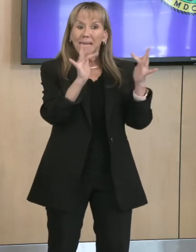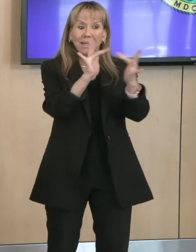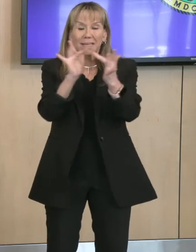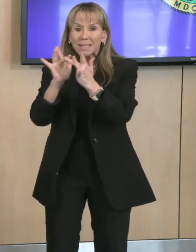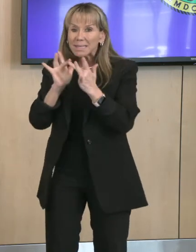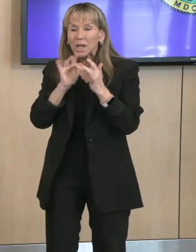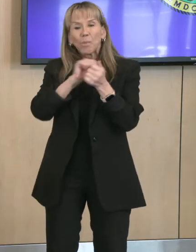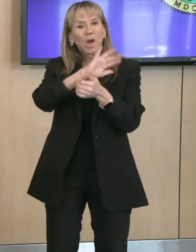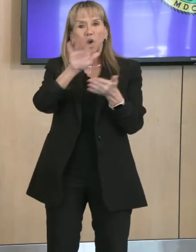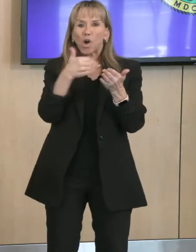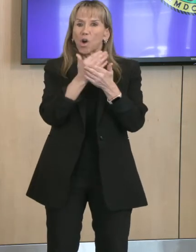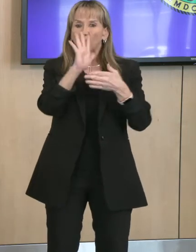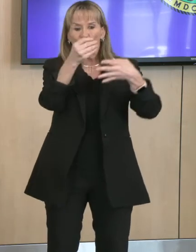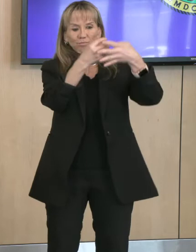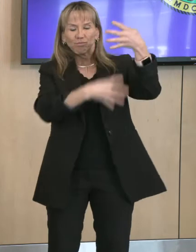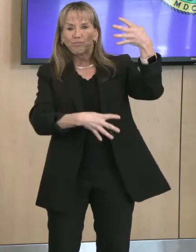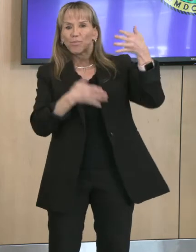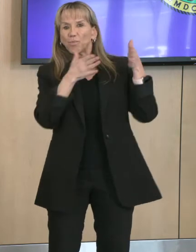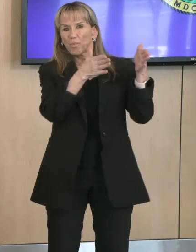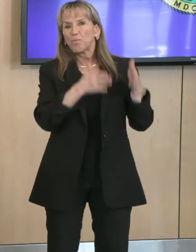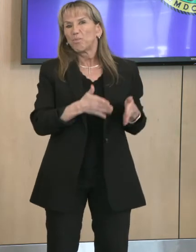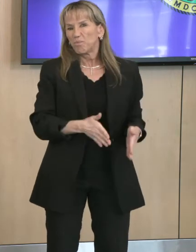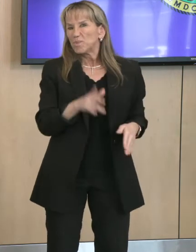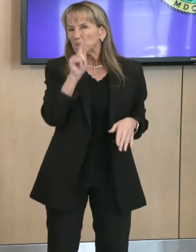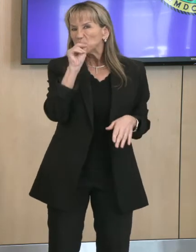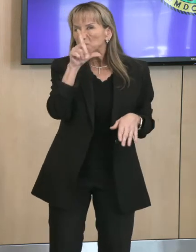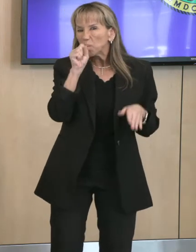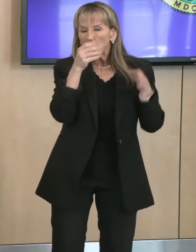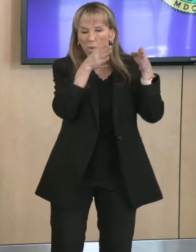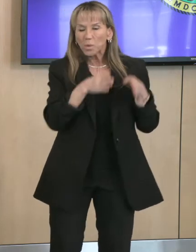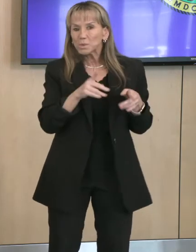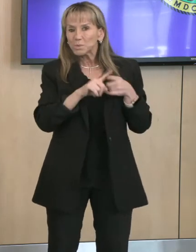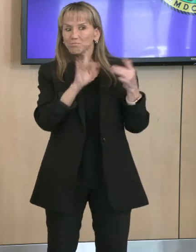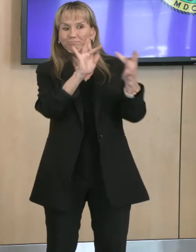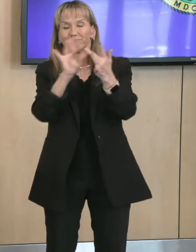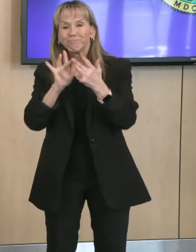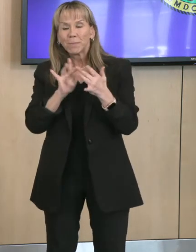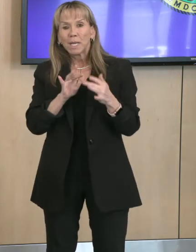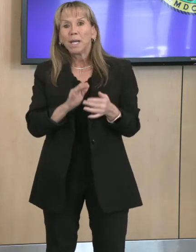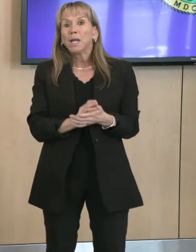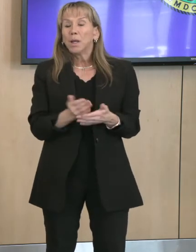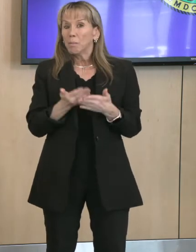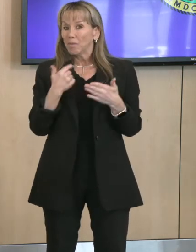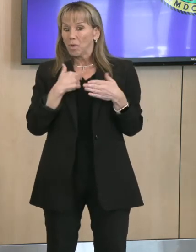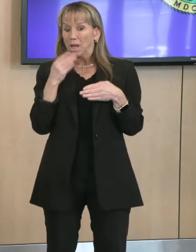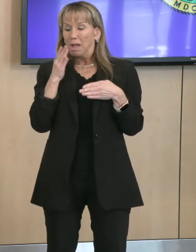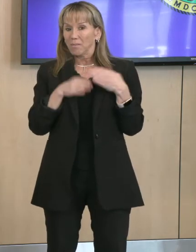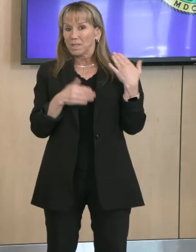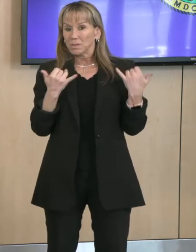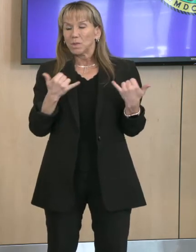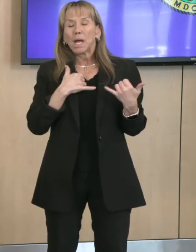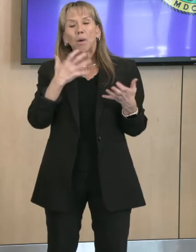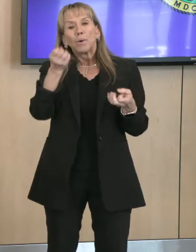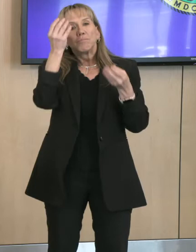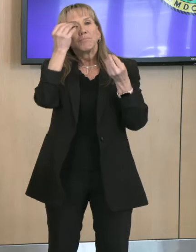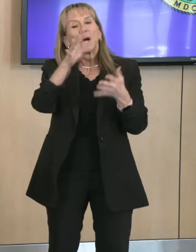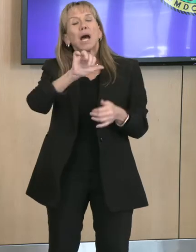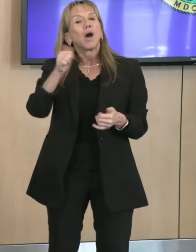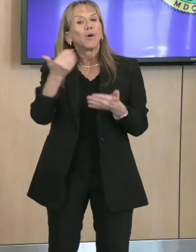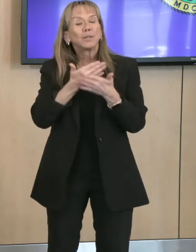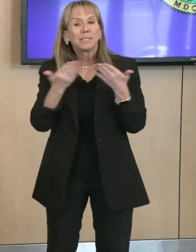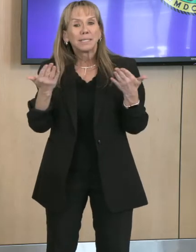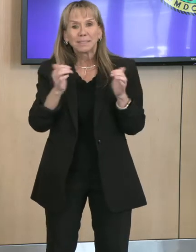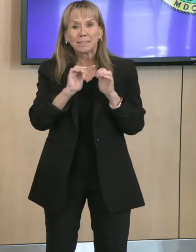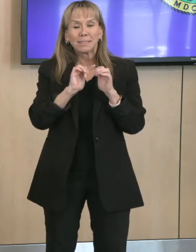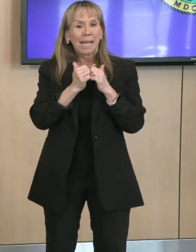that you have available to you. Before closing, I want to also address another action you can take to be and